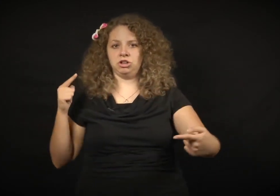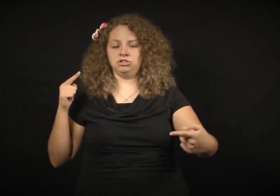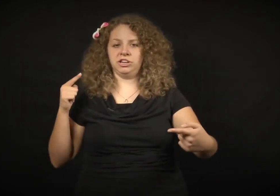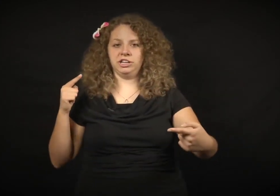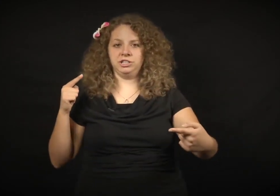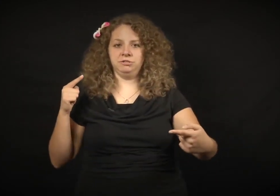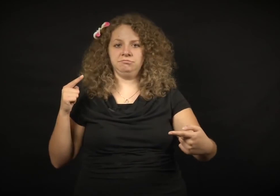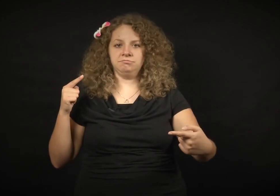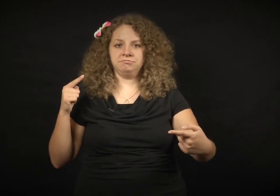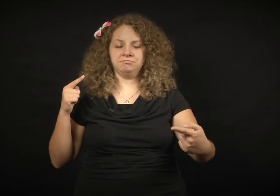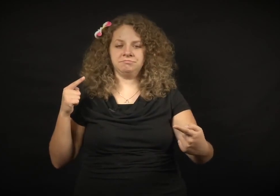contrary to,